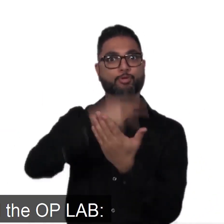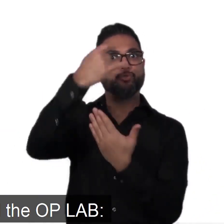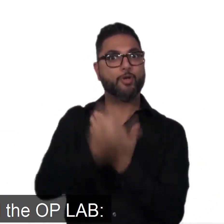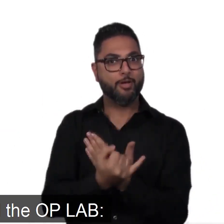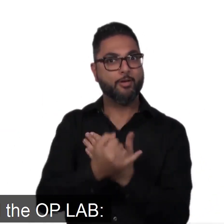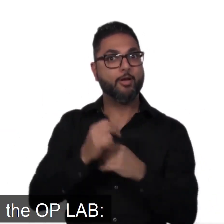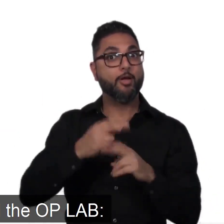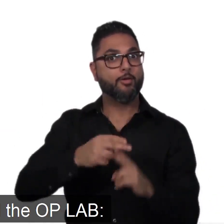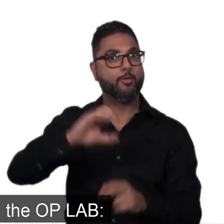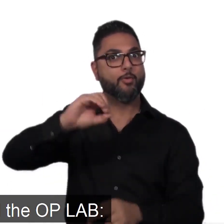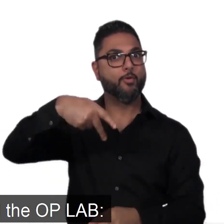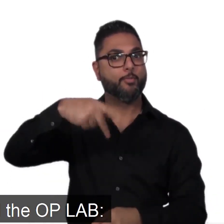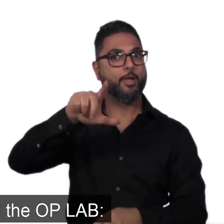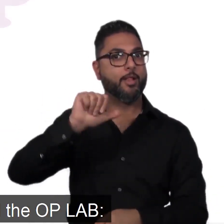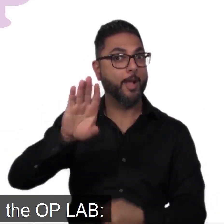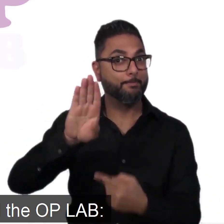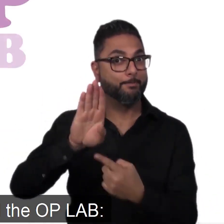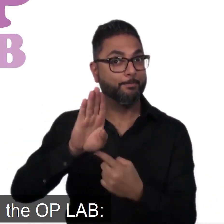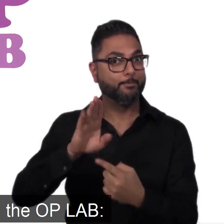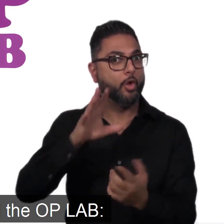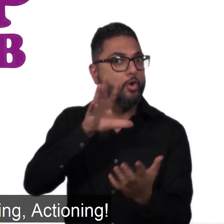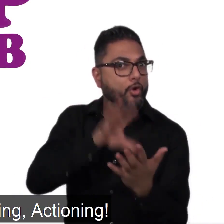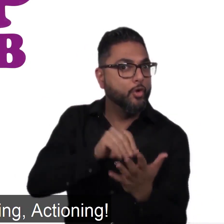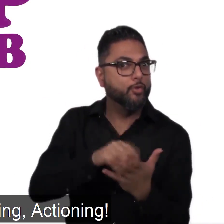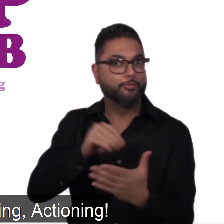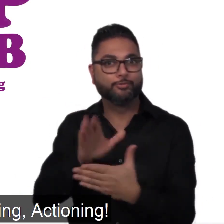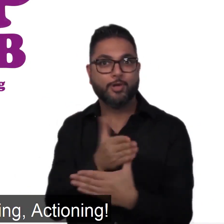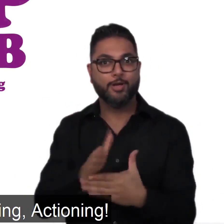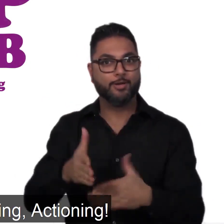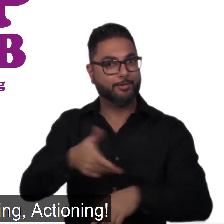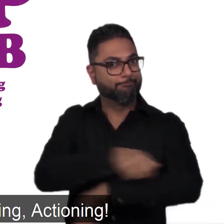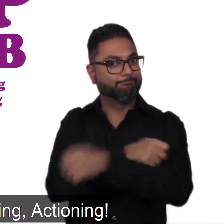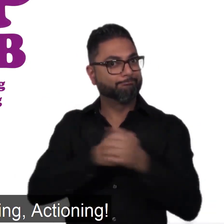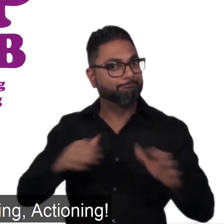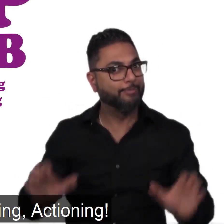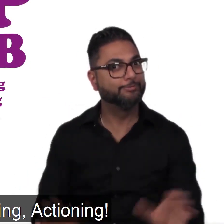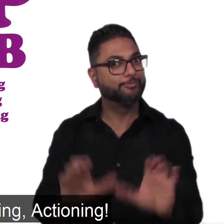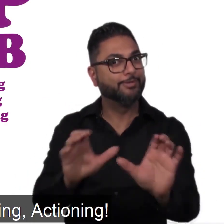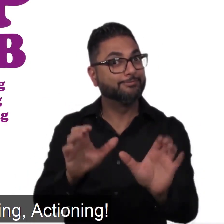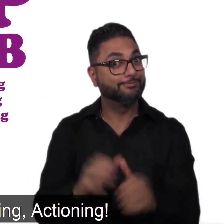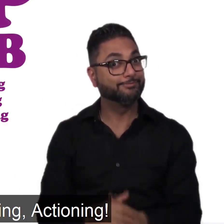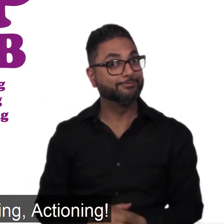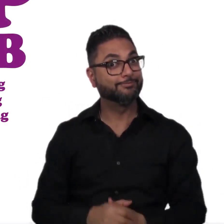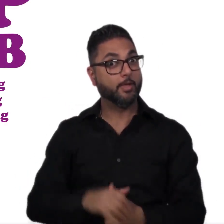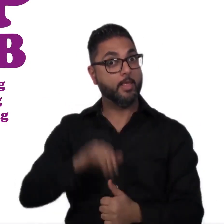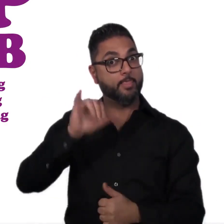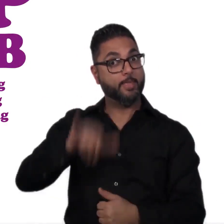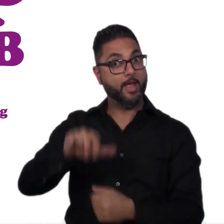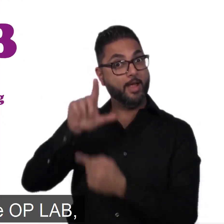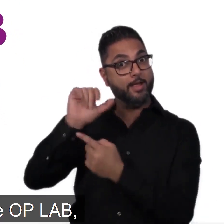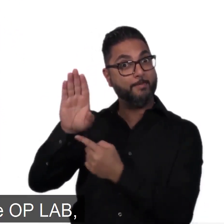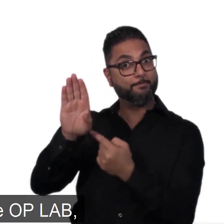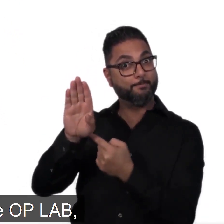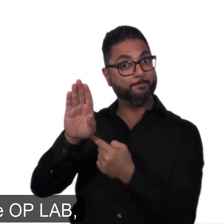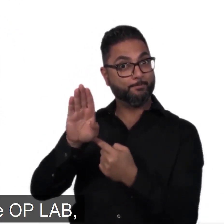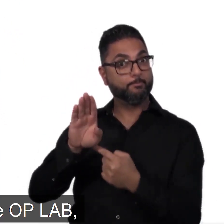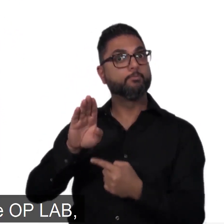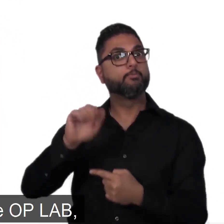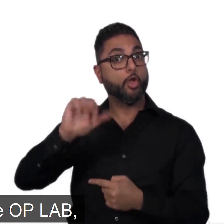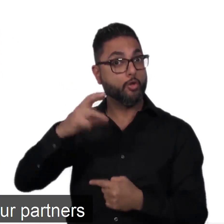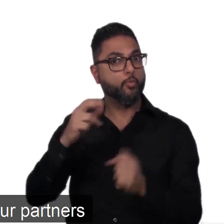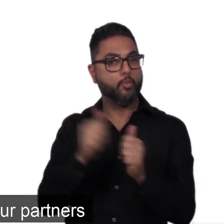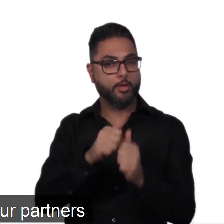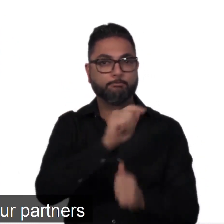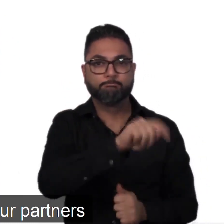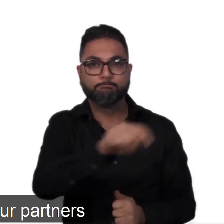introduce a project called the OP Lab, Learning, Sharing, Actioning. Through the OP